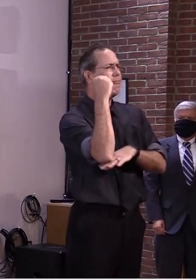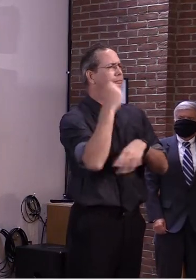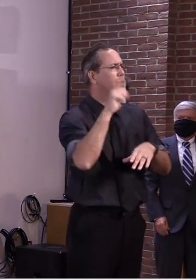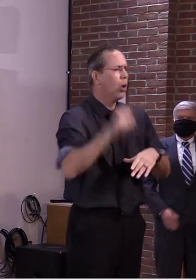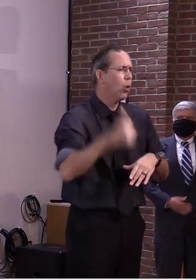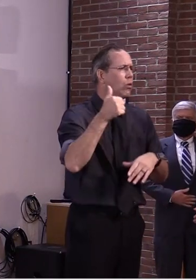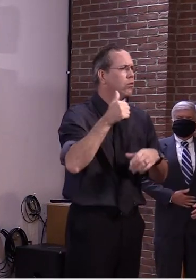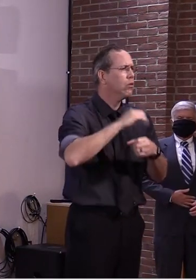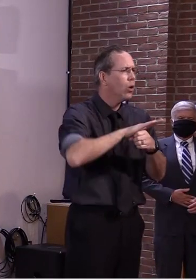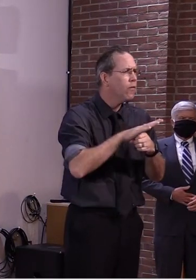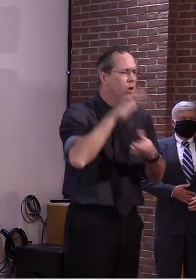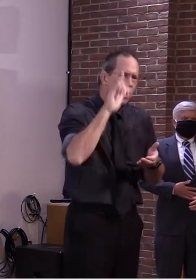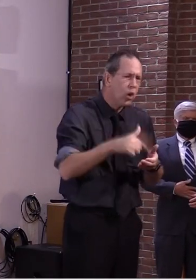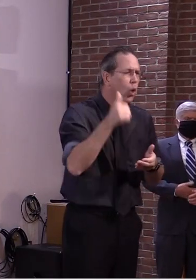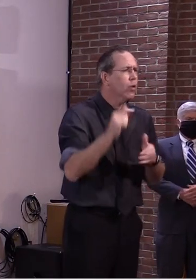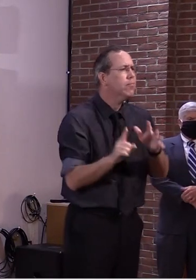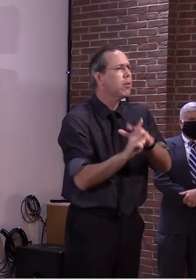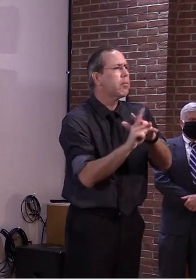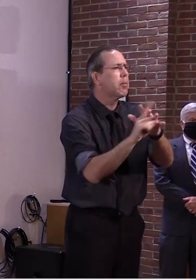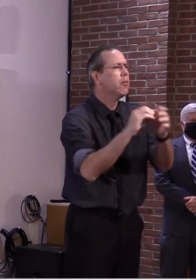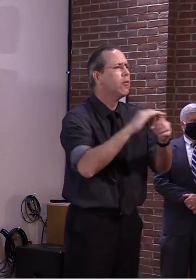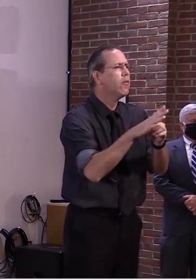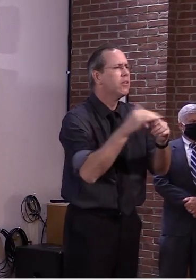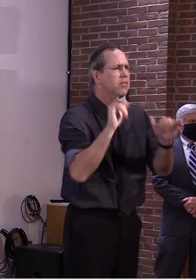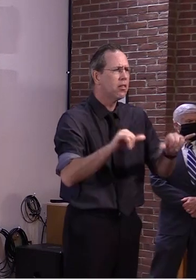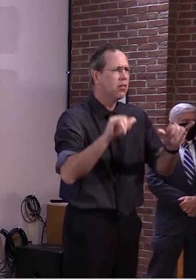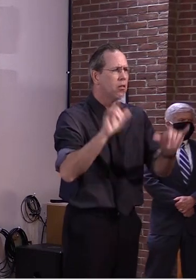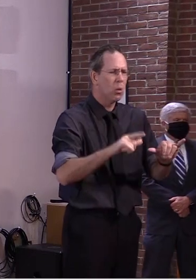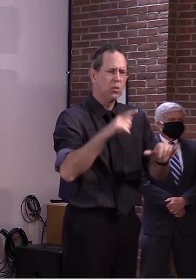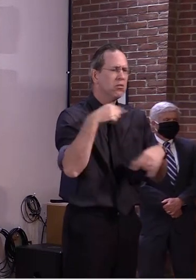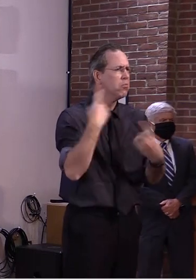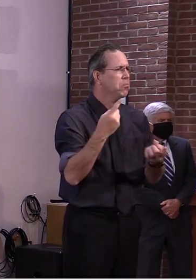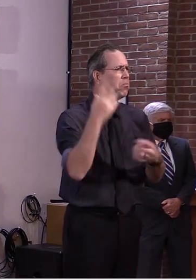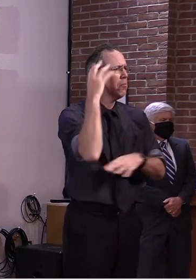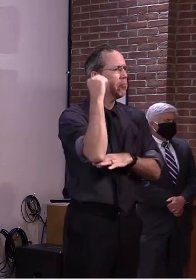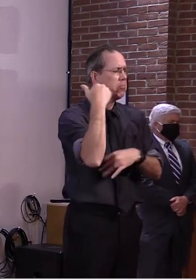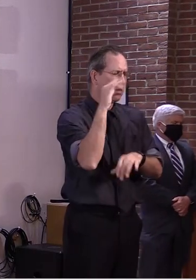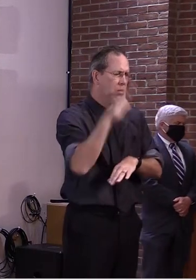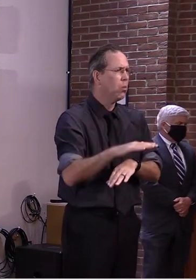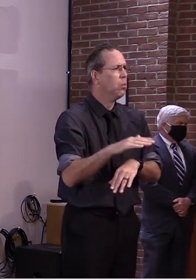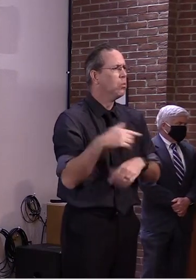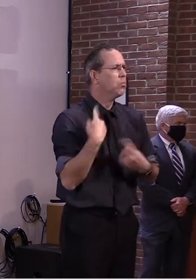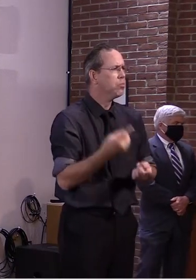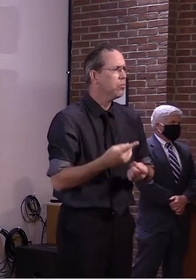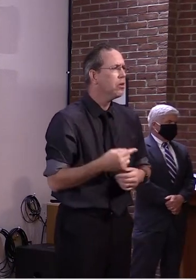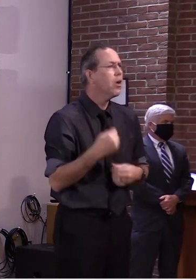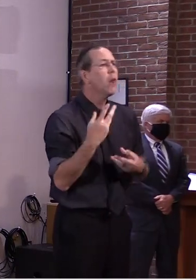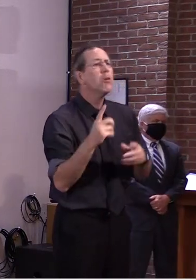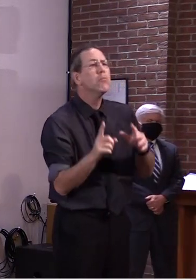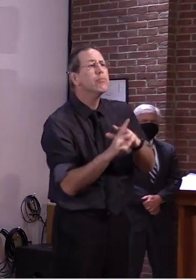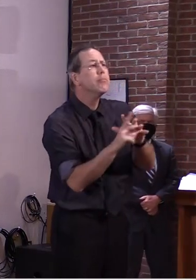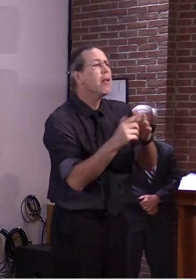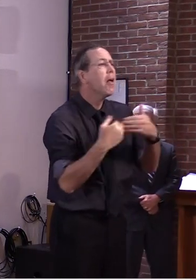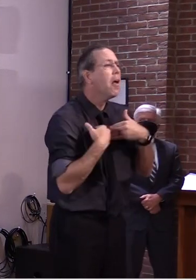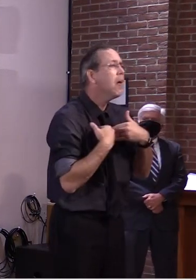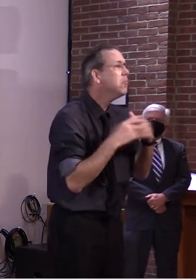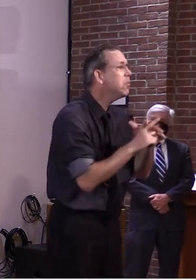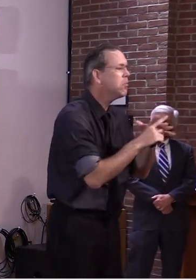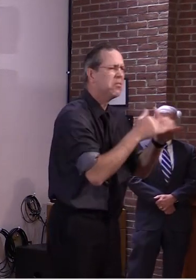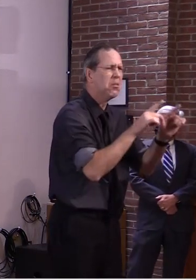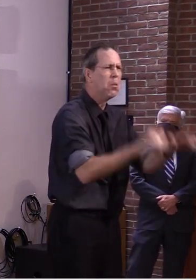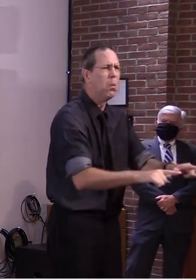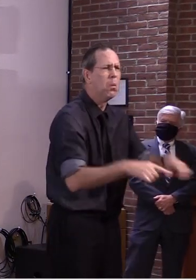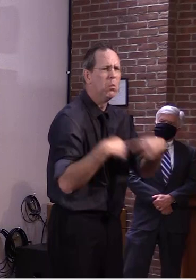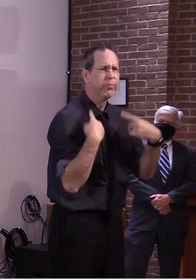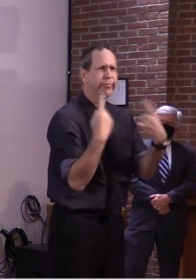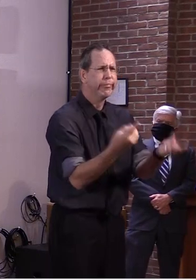the lowest number of cases and the lowest positivity rates, we know there will be bumps in the road and there will be cases